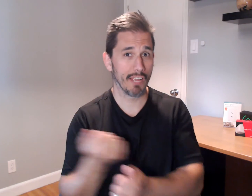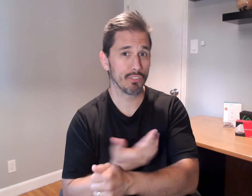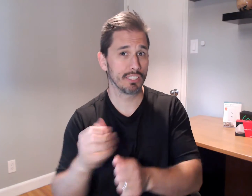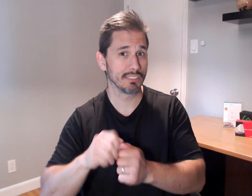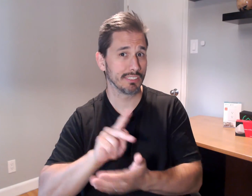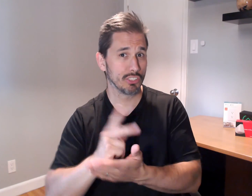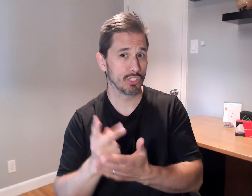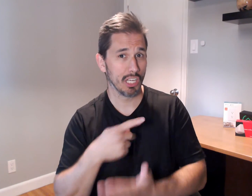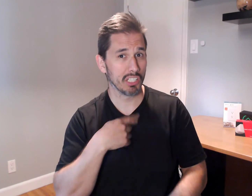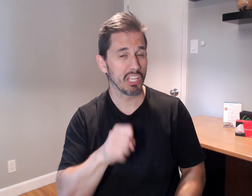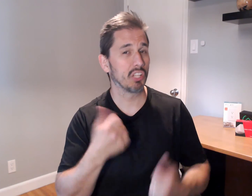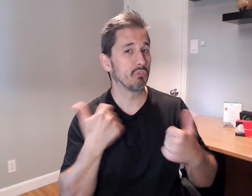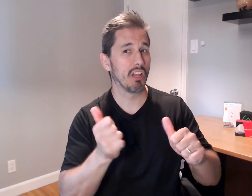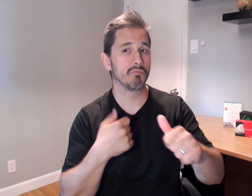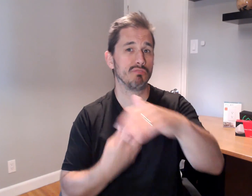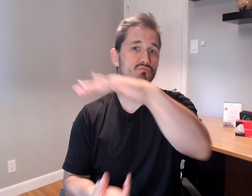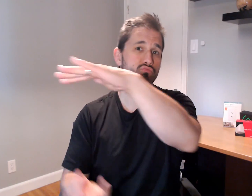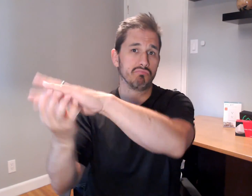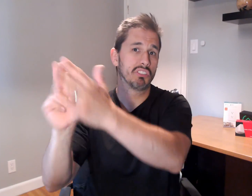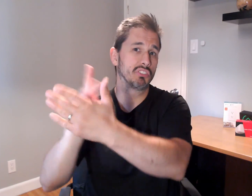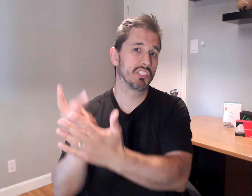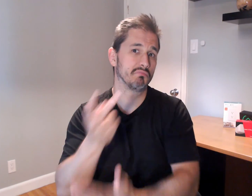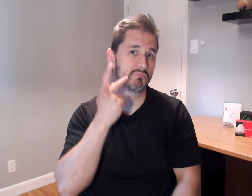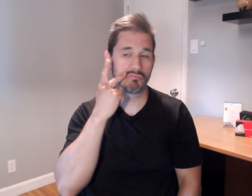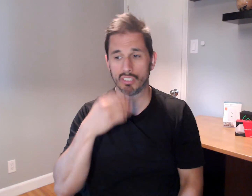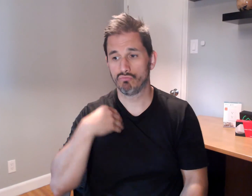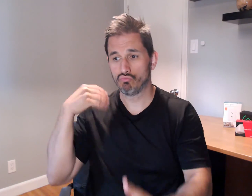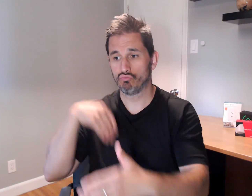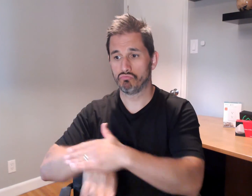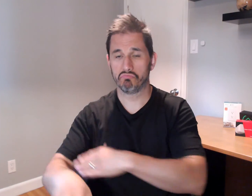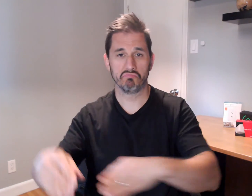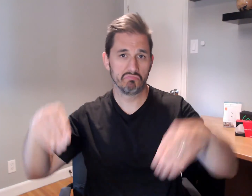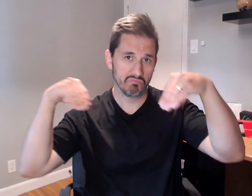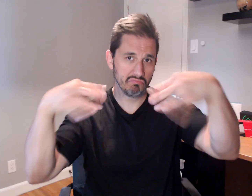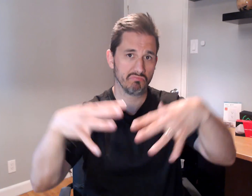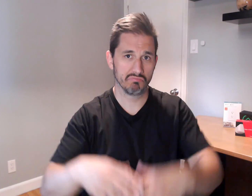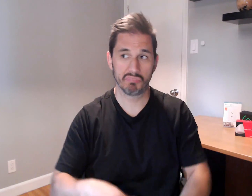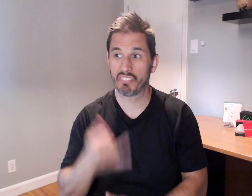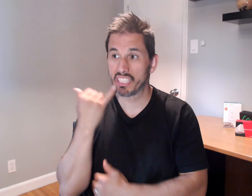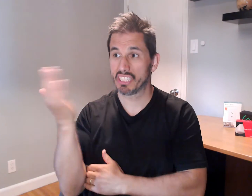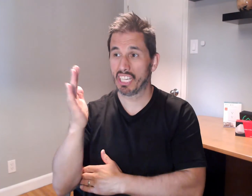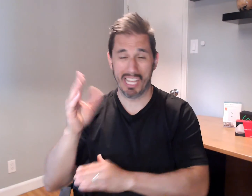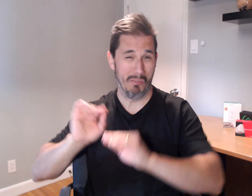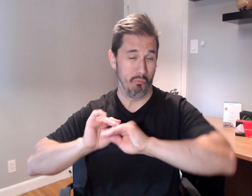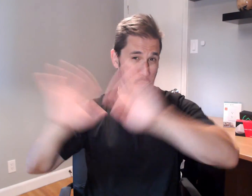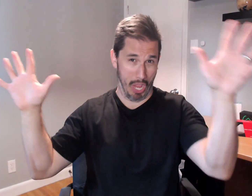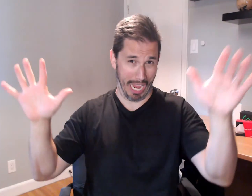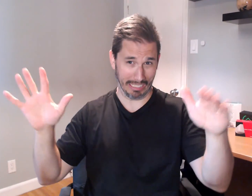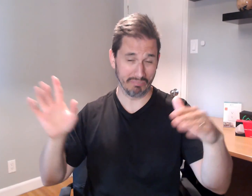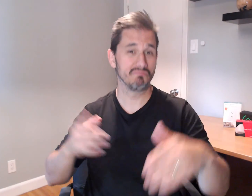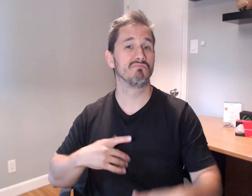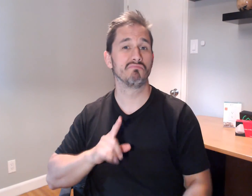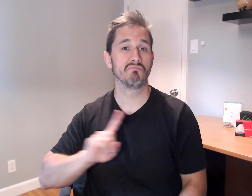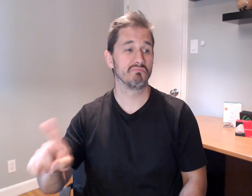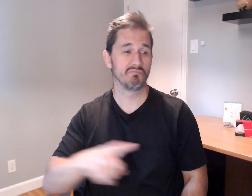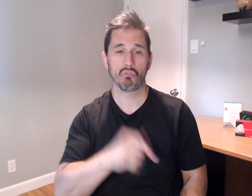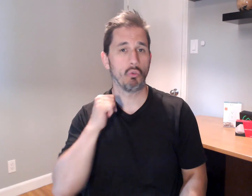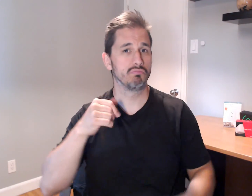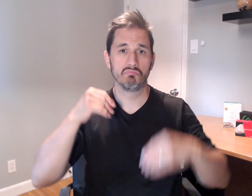And because this sensor has 4 different sensors built in, I want to try to test them all. So I'll set up in the kitchen that whenever I